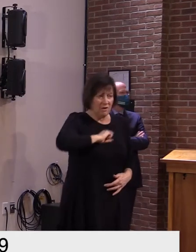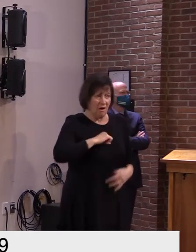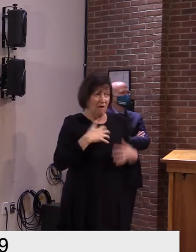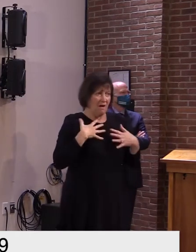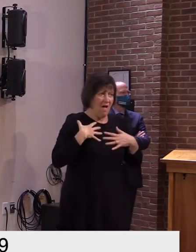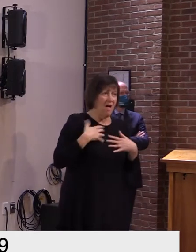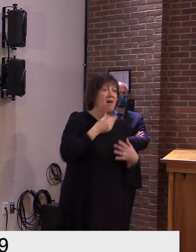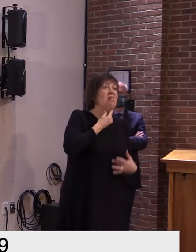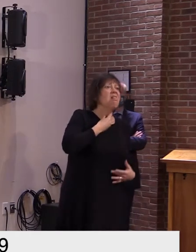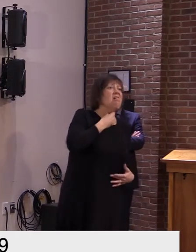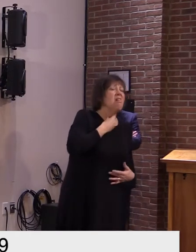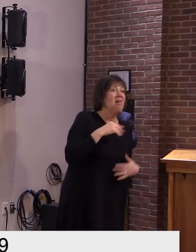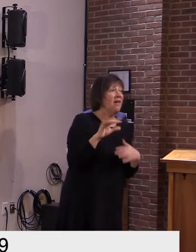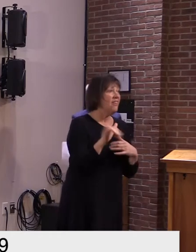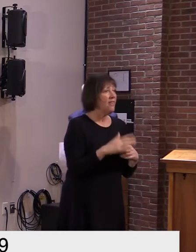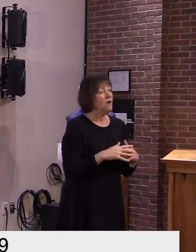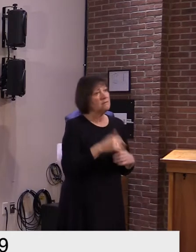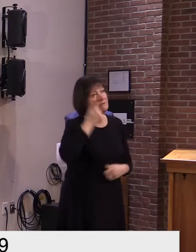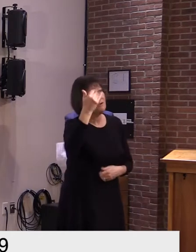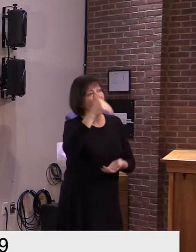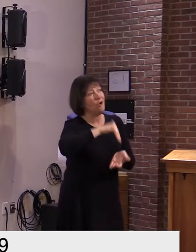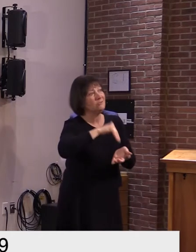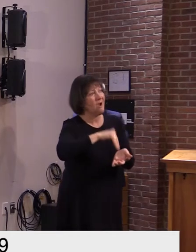testing for anybody that